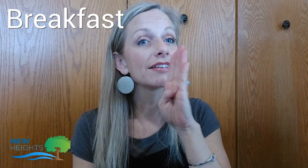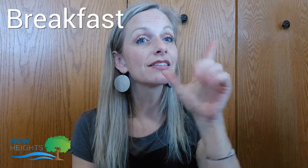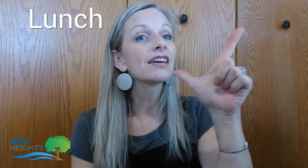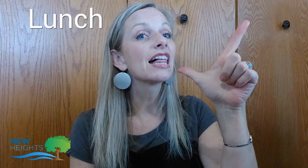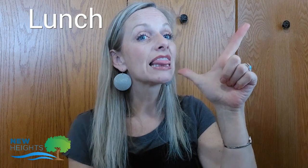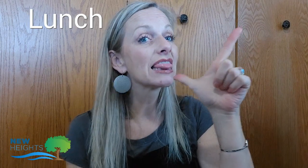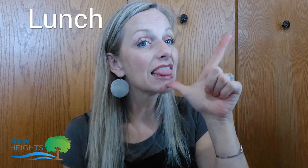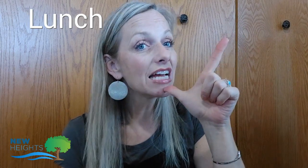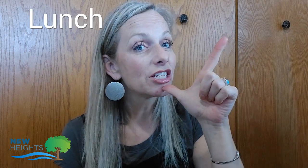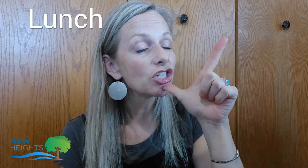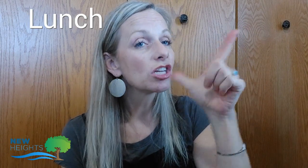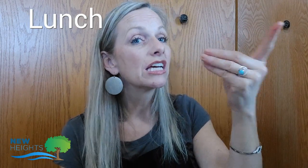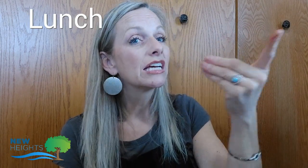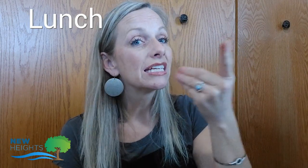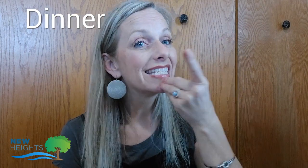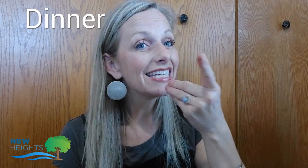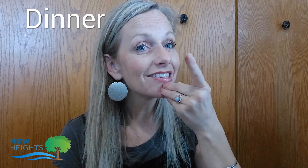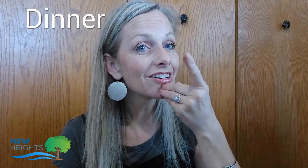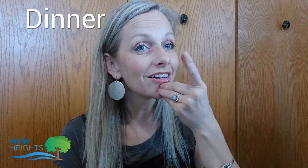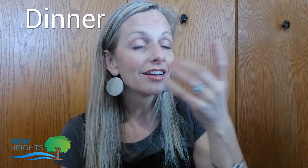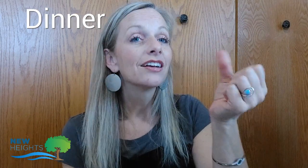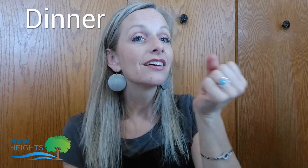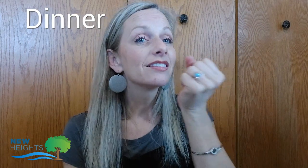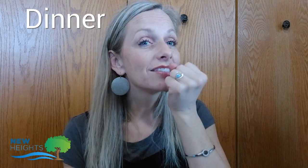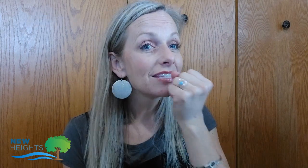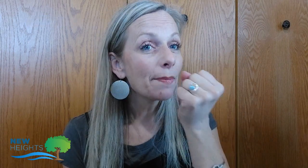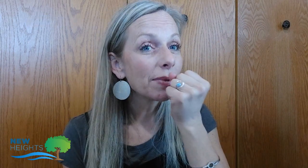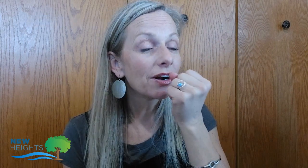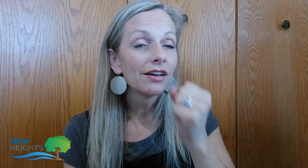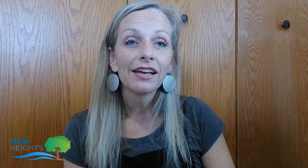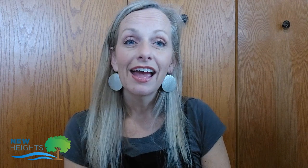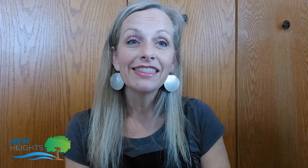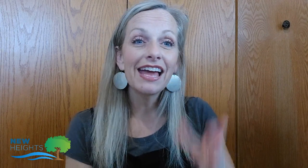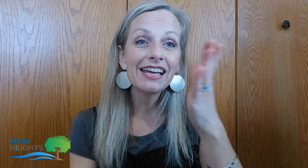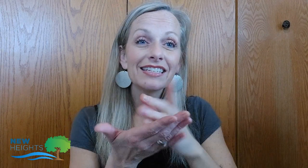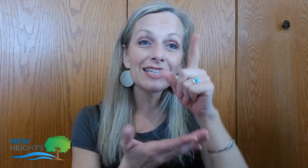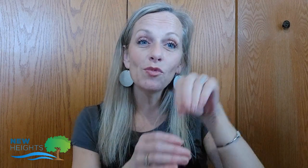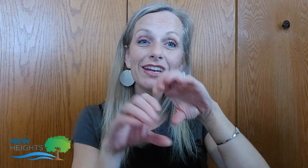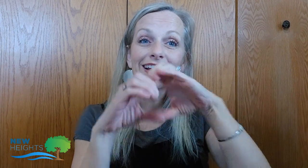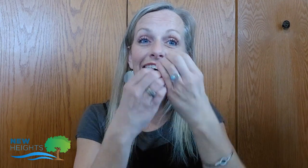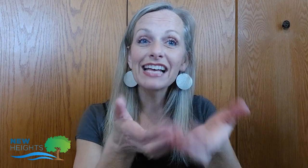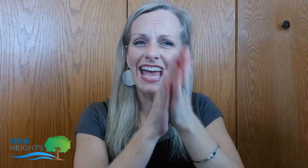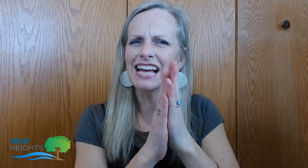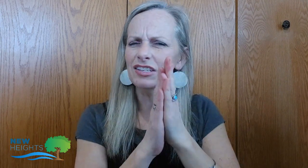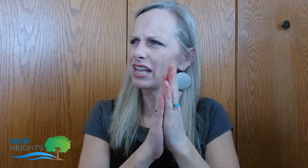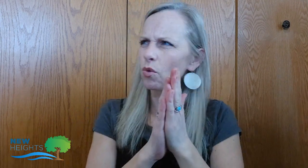Breakfast, lunch, dinner, supper. And then someone in class asks, they're like, well, what